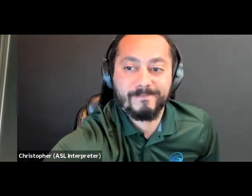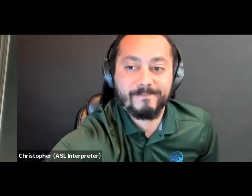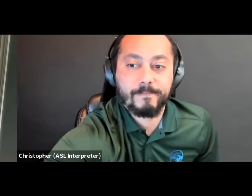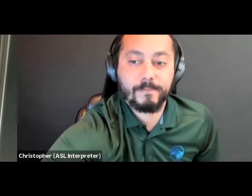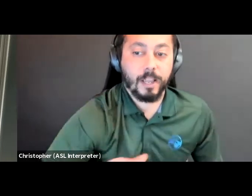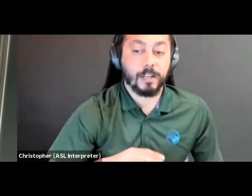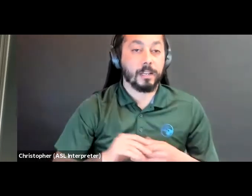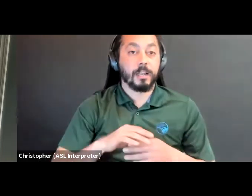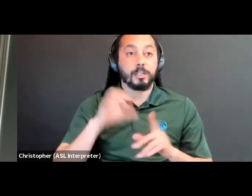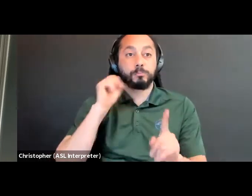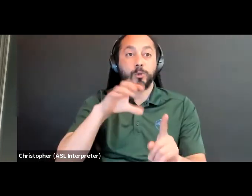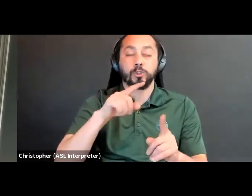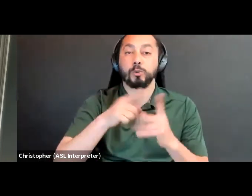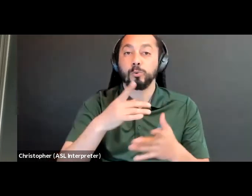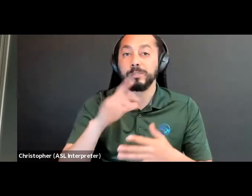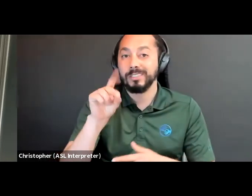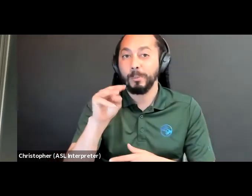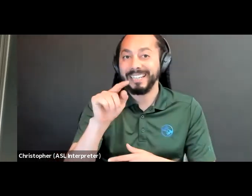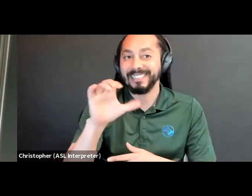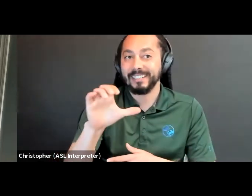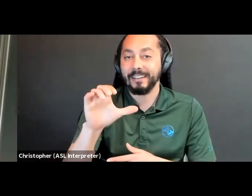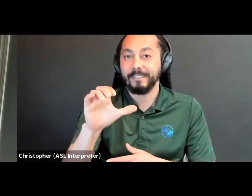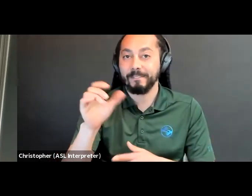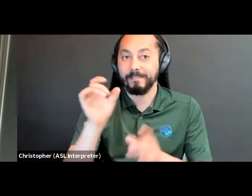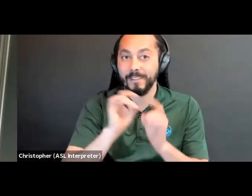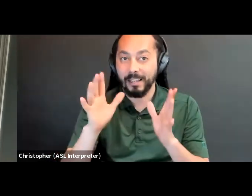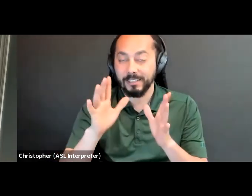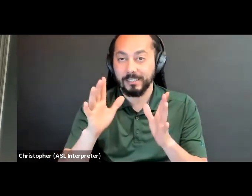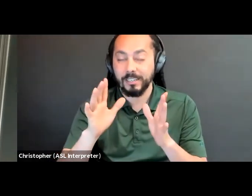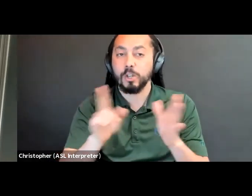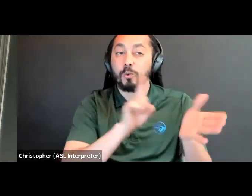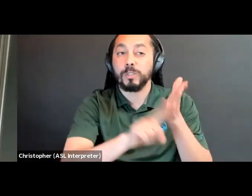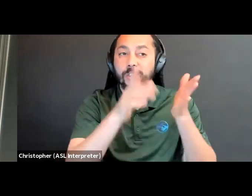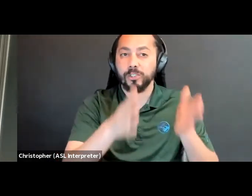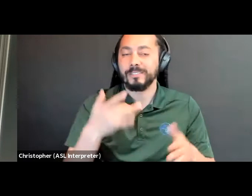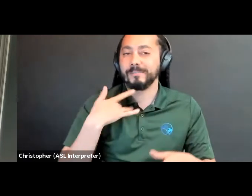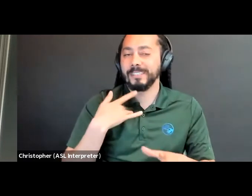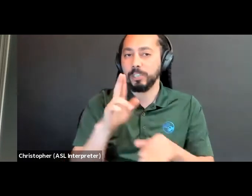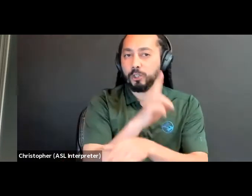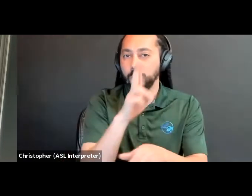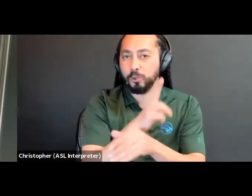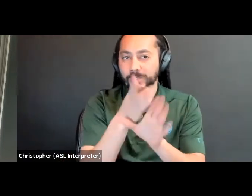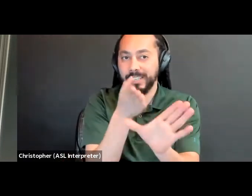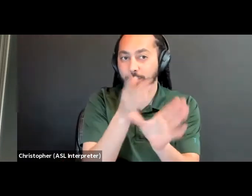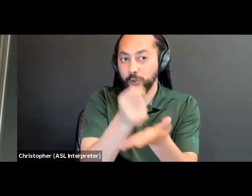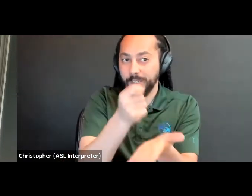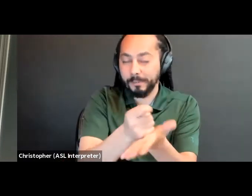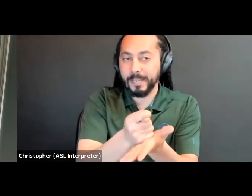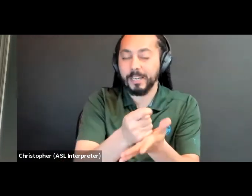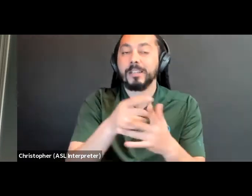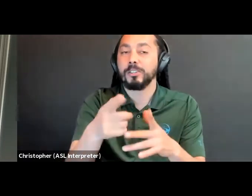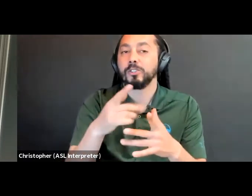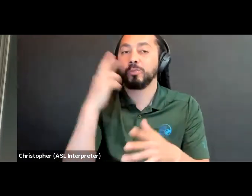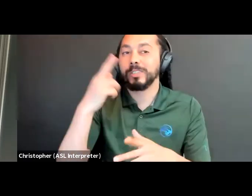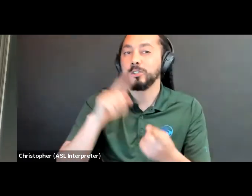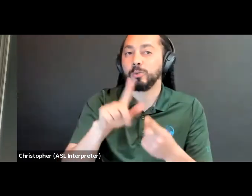researchers and professionals are really keen to use psychological treatment as a way to legitimize the use to this discourse